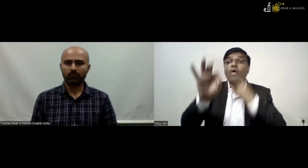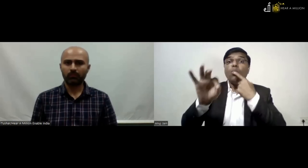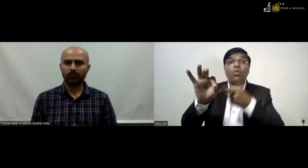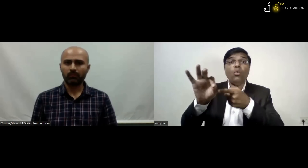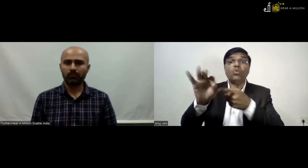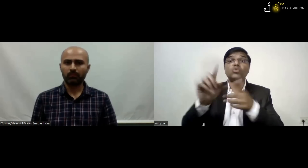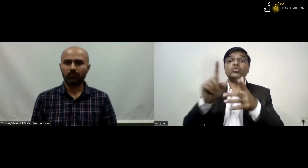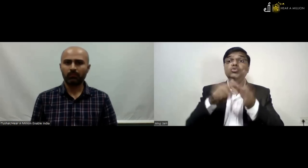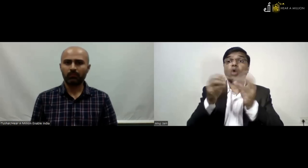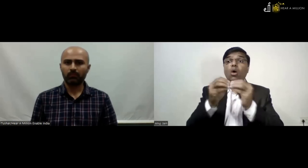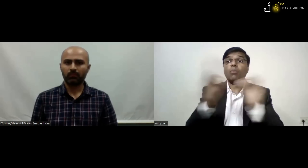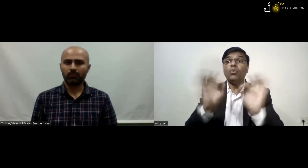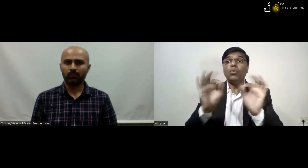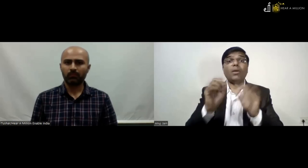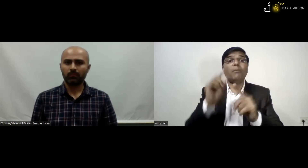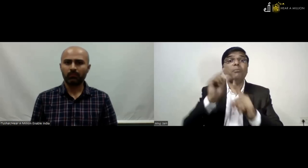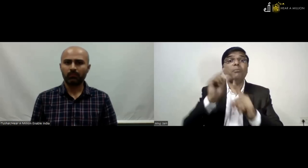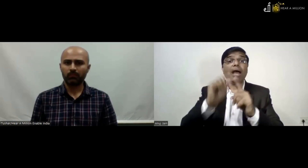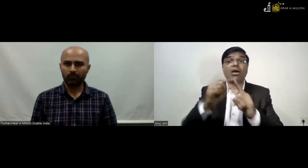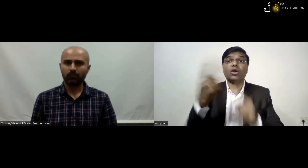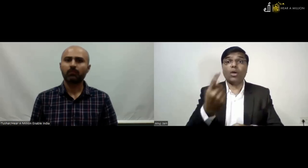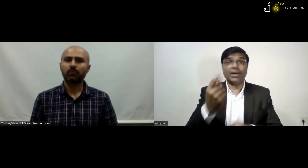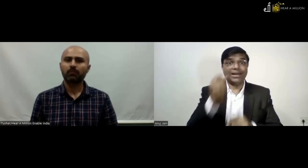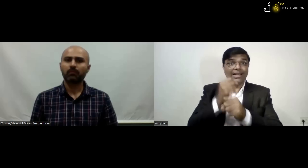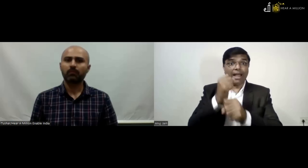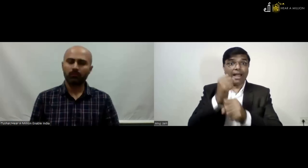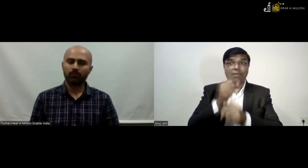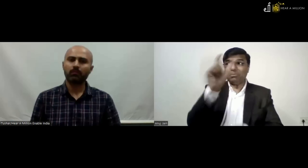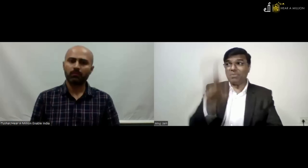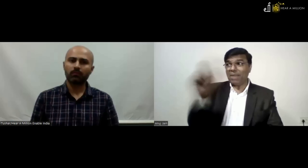Association of the Deaf and HRLN,